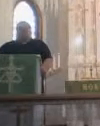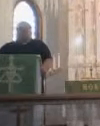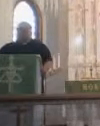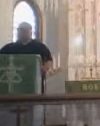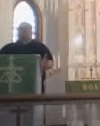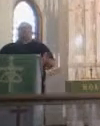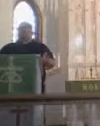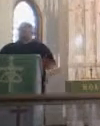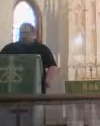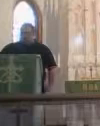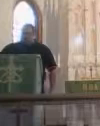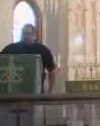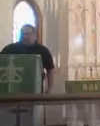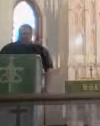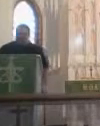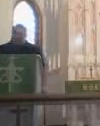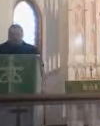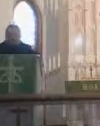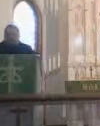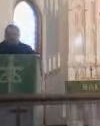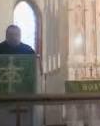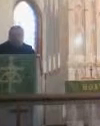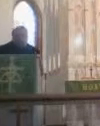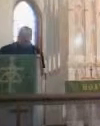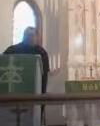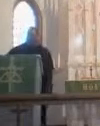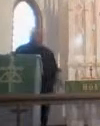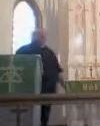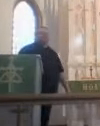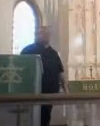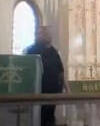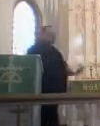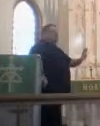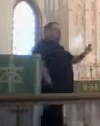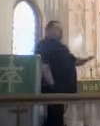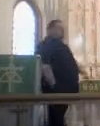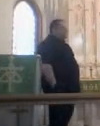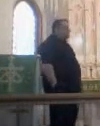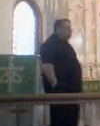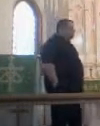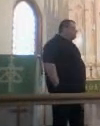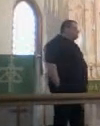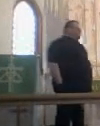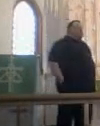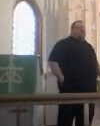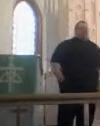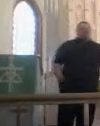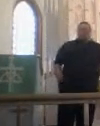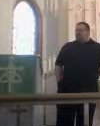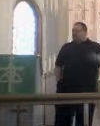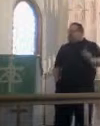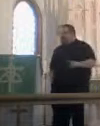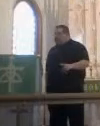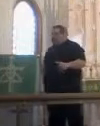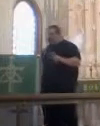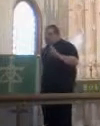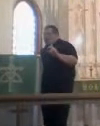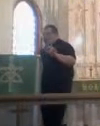Jezebel, who was a Baal worshiper, and told her what happened, told her everything that happened. And in response,